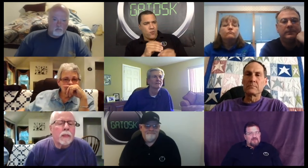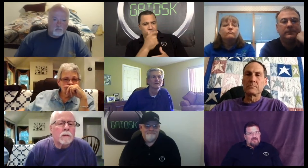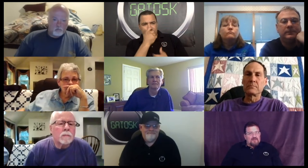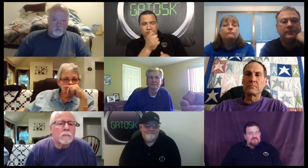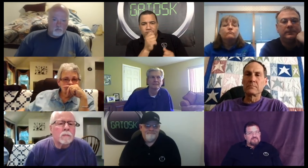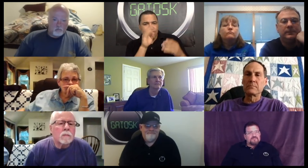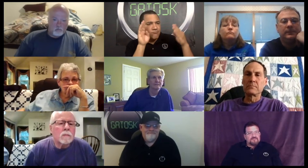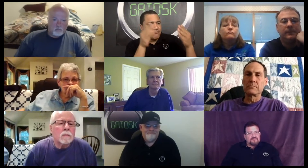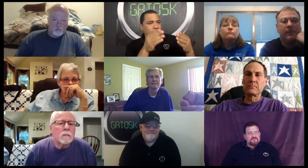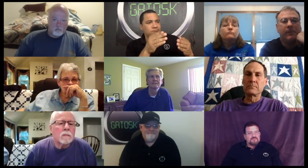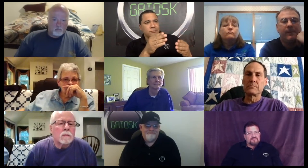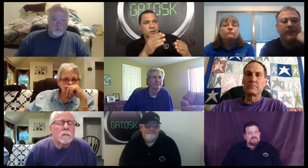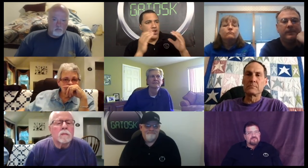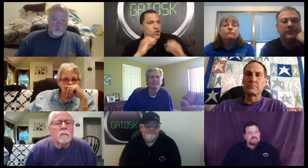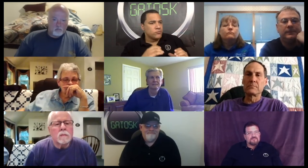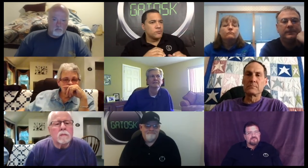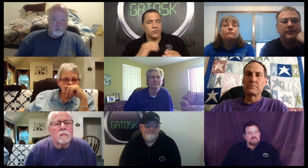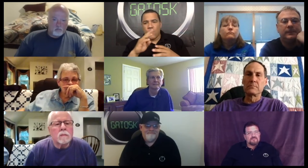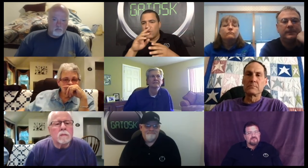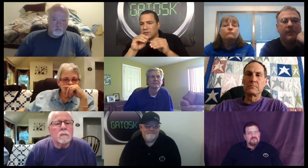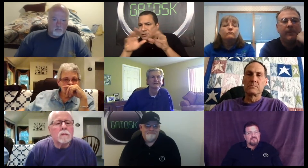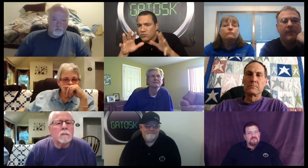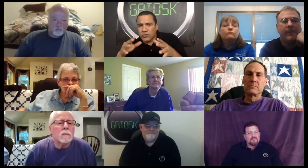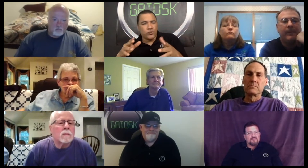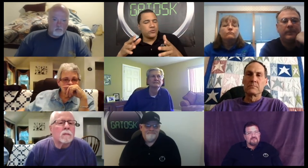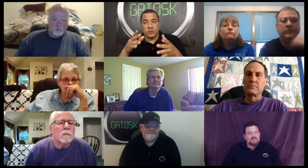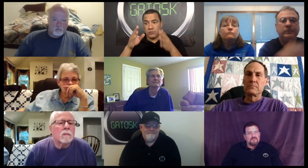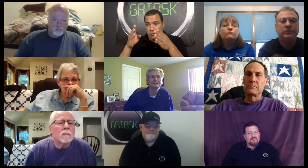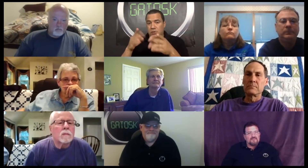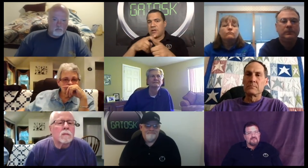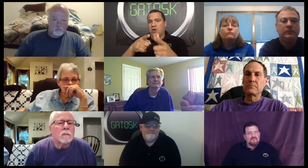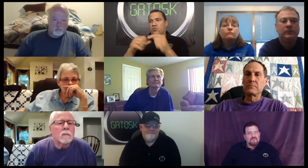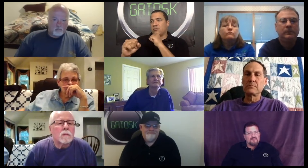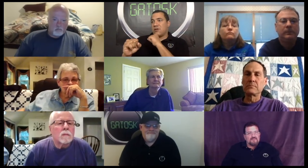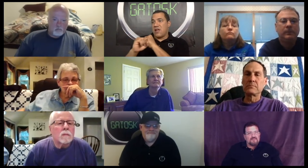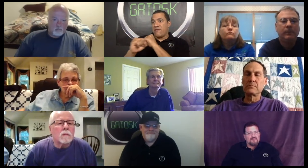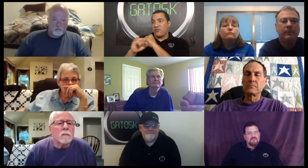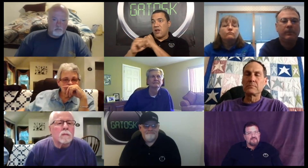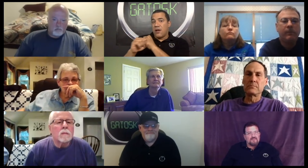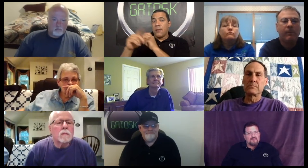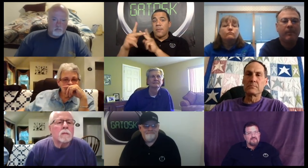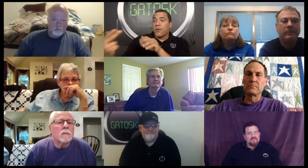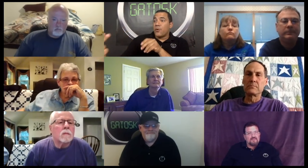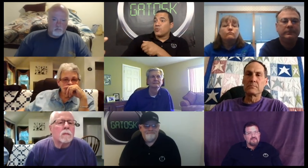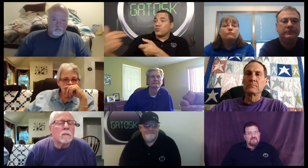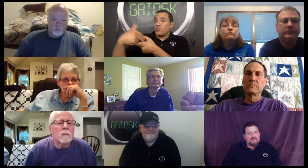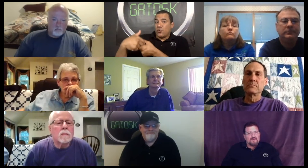all 4 groups, or you may be more customer base or a distributor, then when you advertise, those people